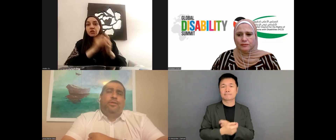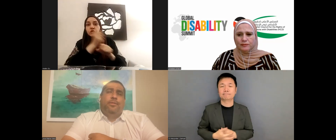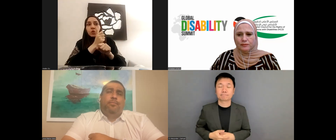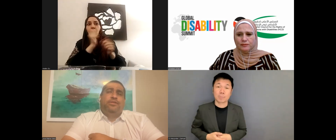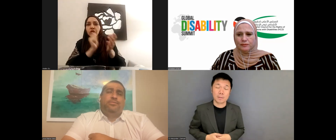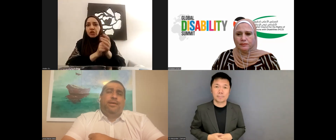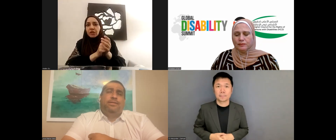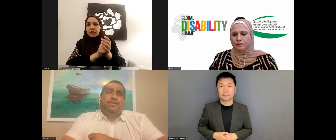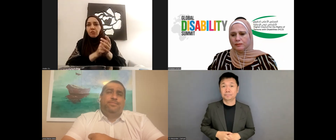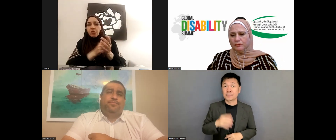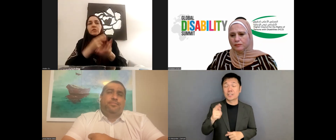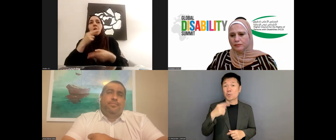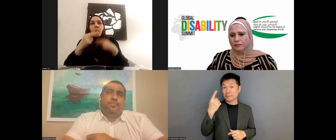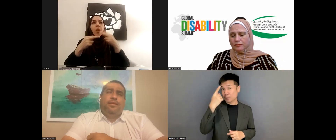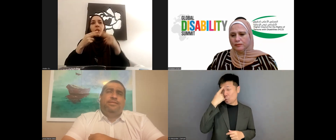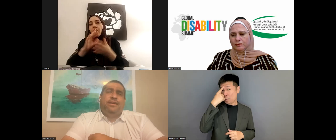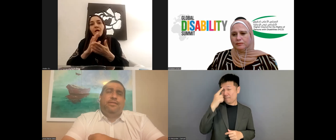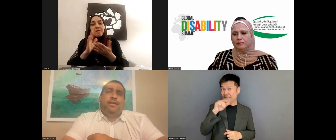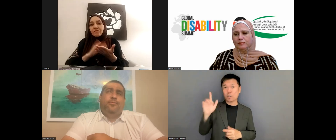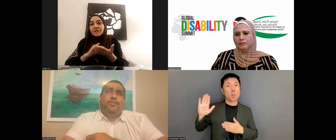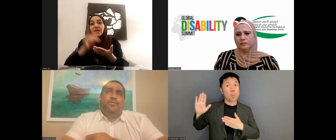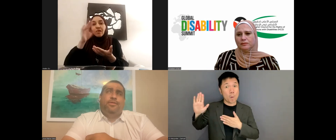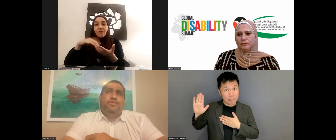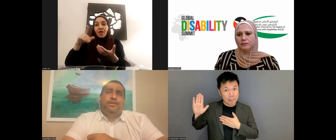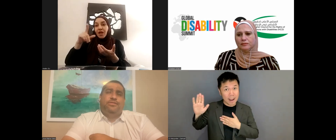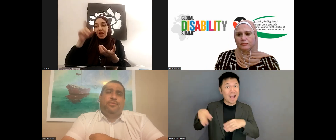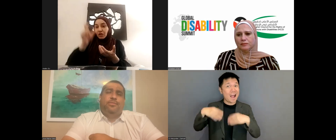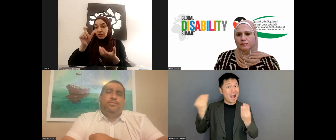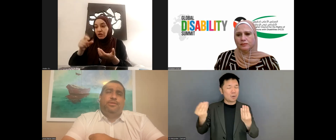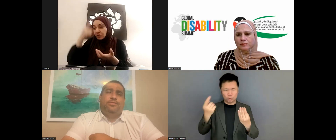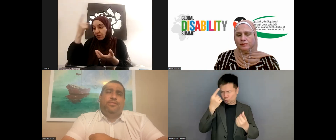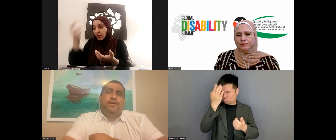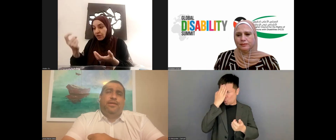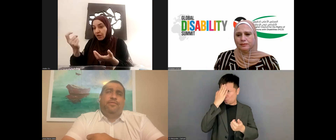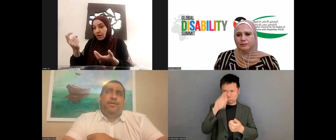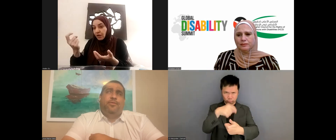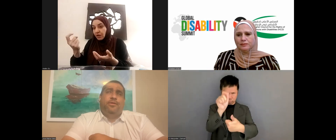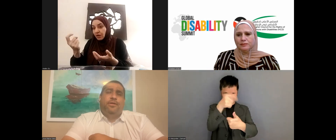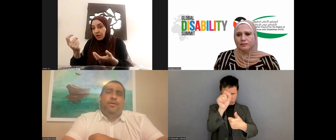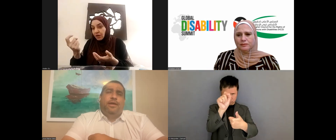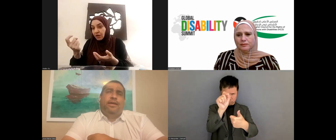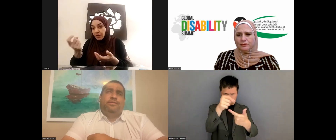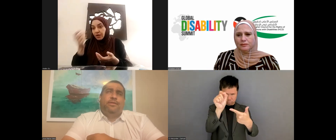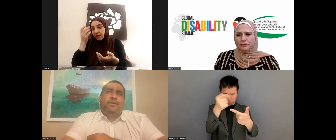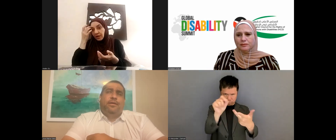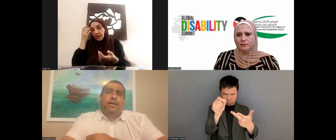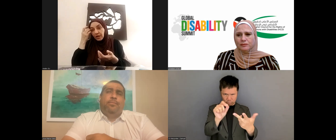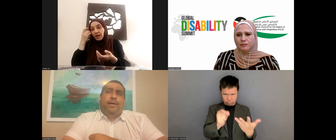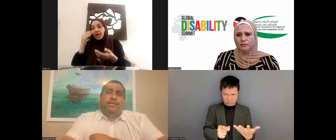the word measurement, the second keyword for the GDS Commitment 2025 framework